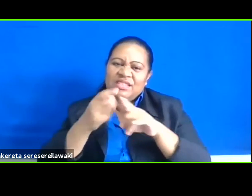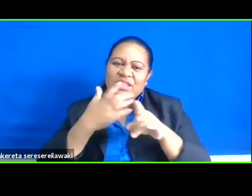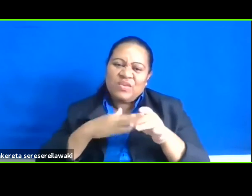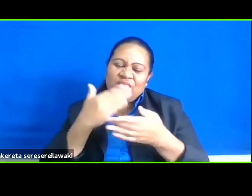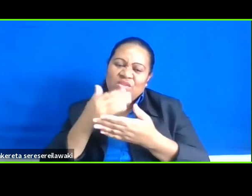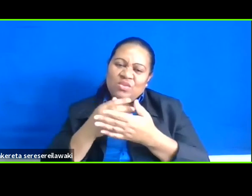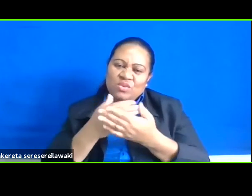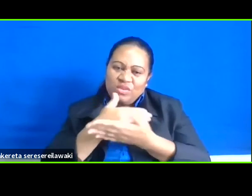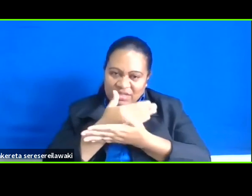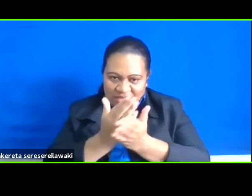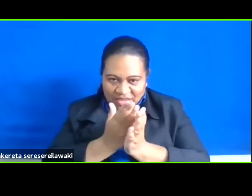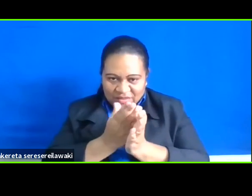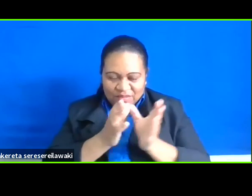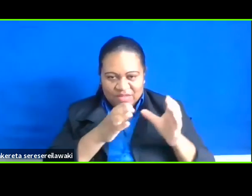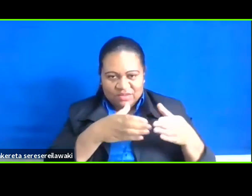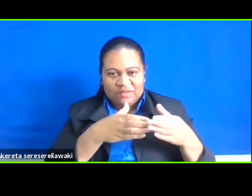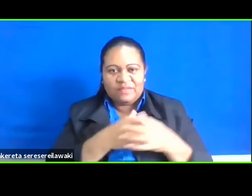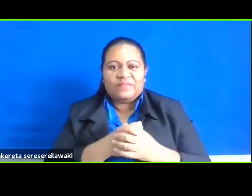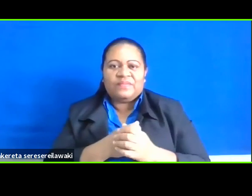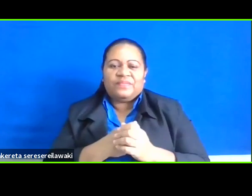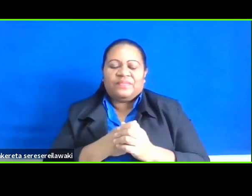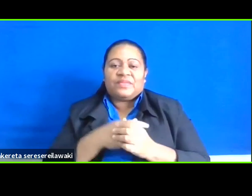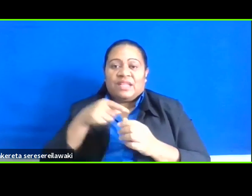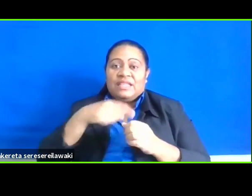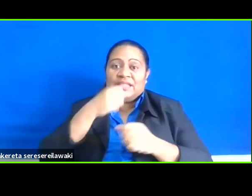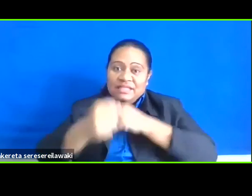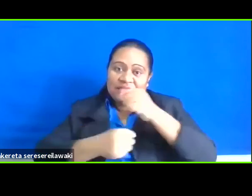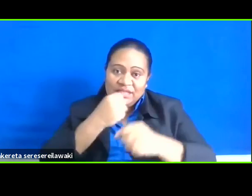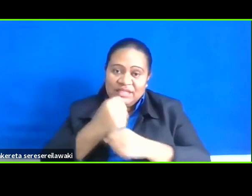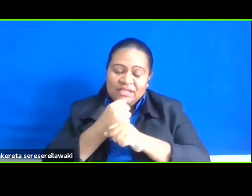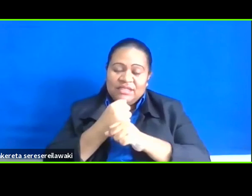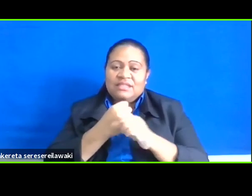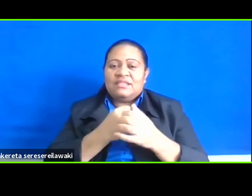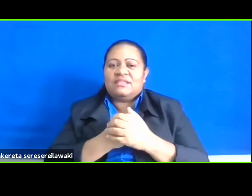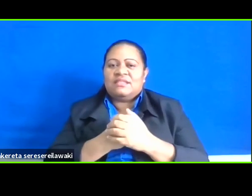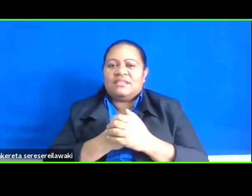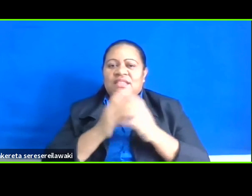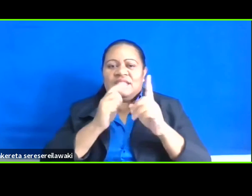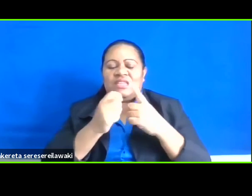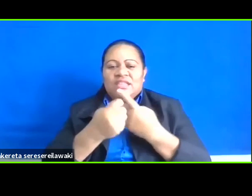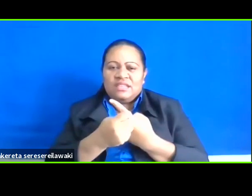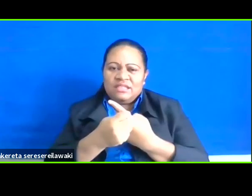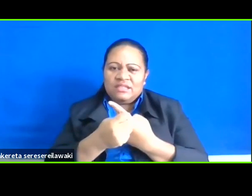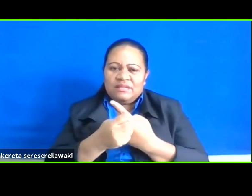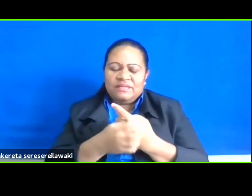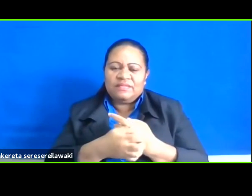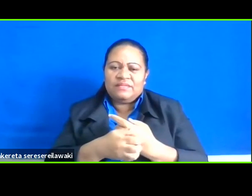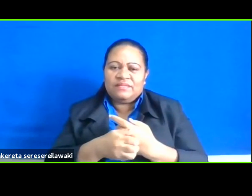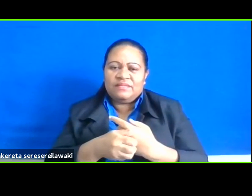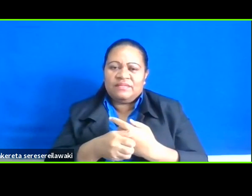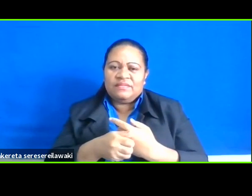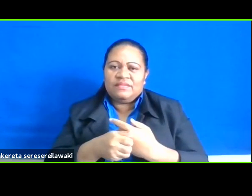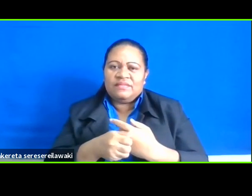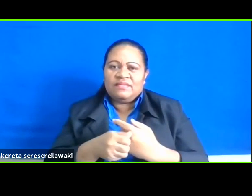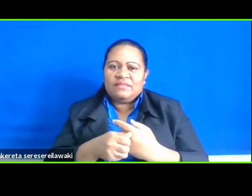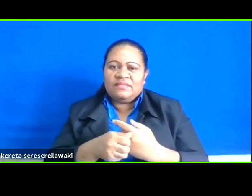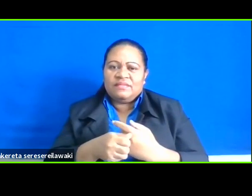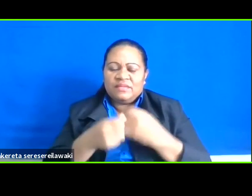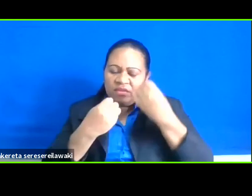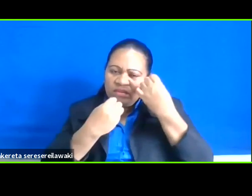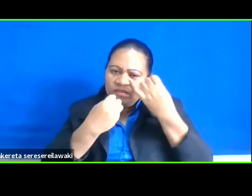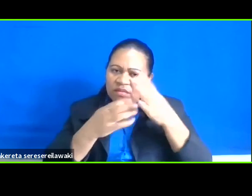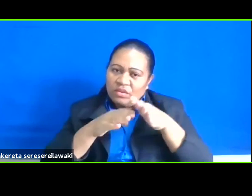um you know this session was about traditional wisdom and this in session to informing resilience